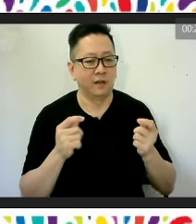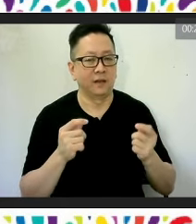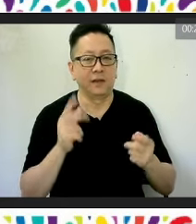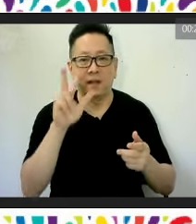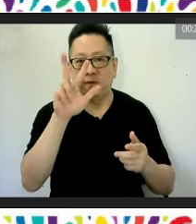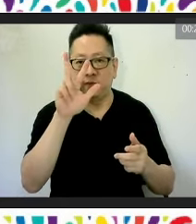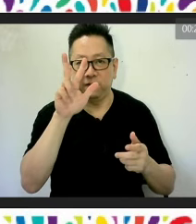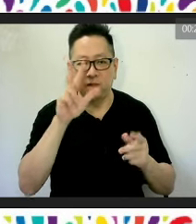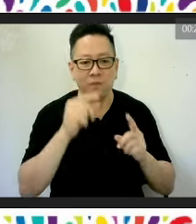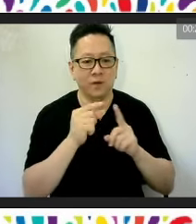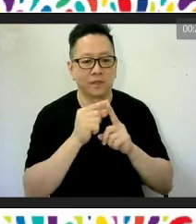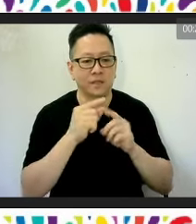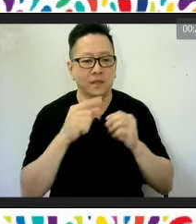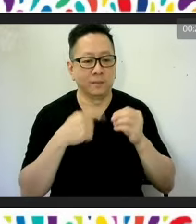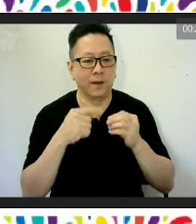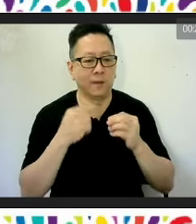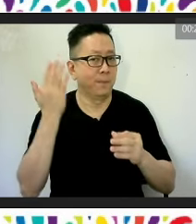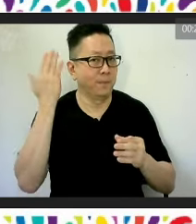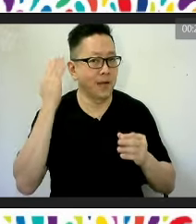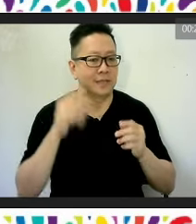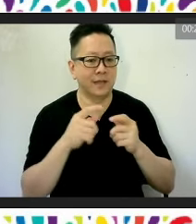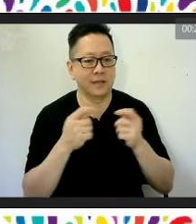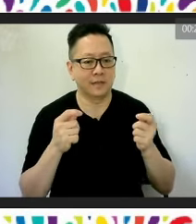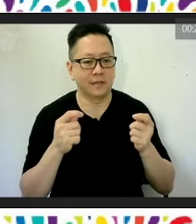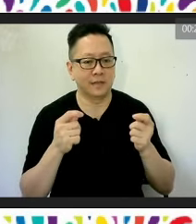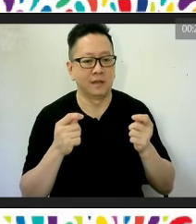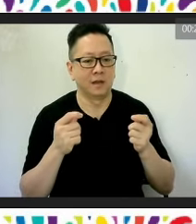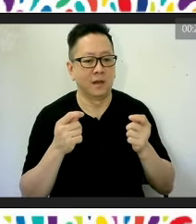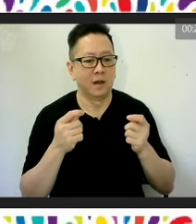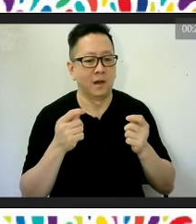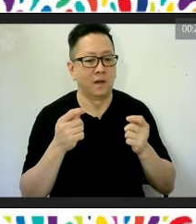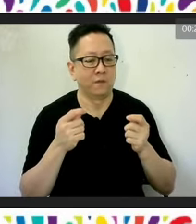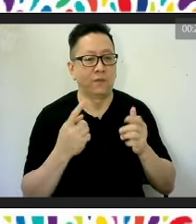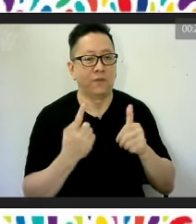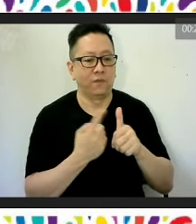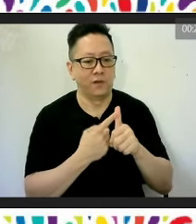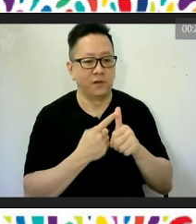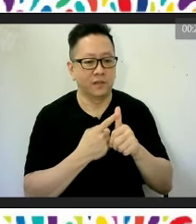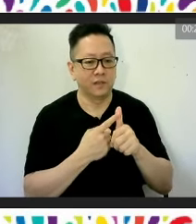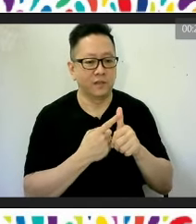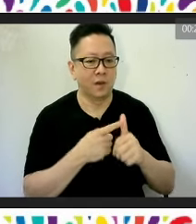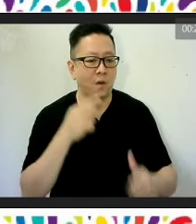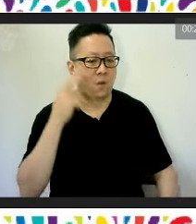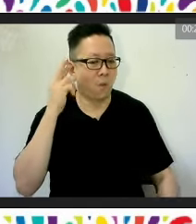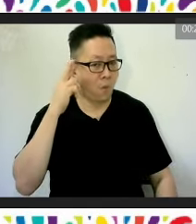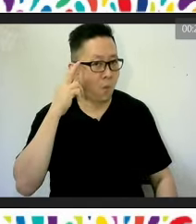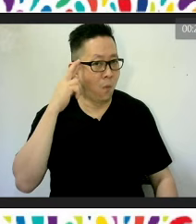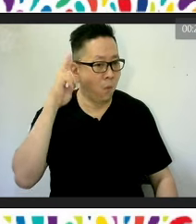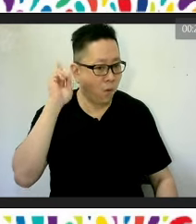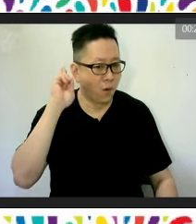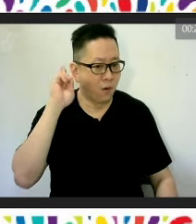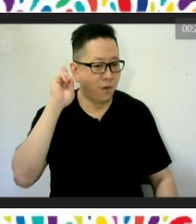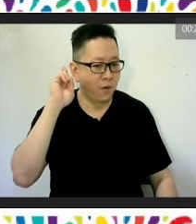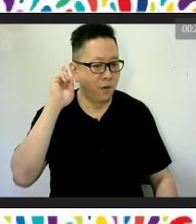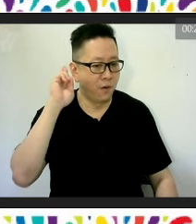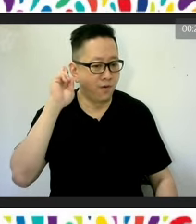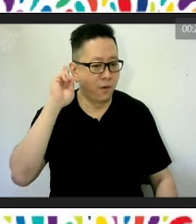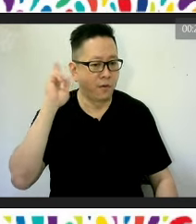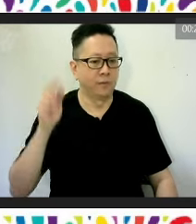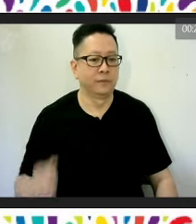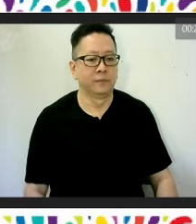Okay, there are 3 words about past tense. First, were.